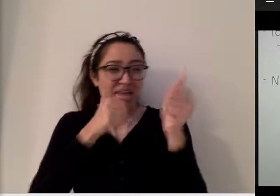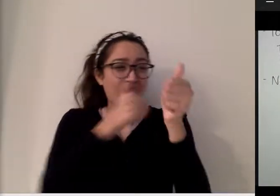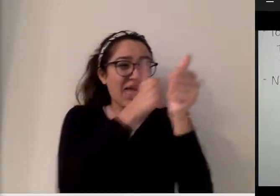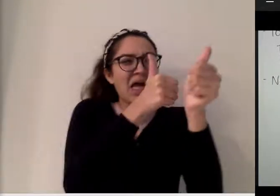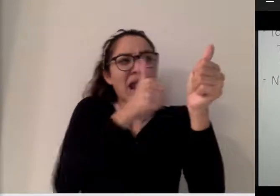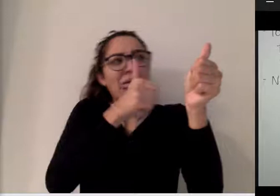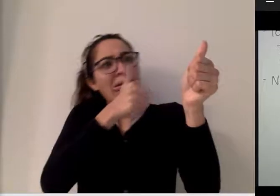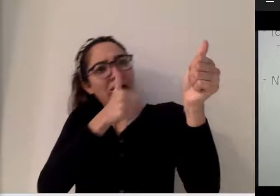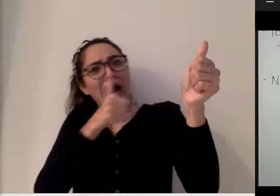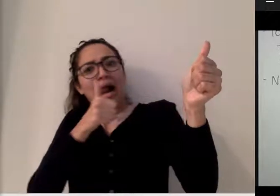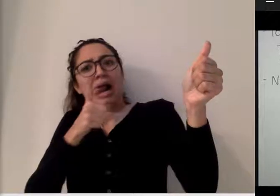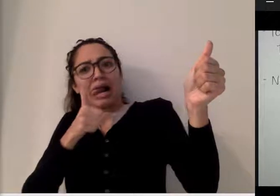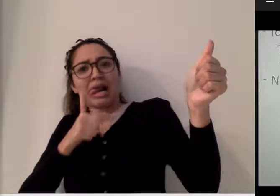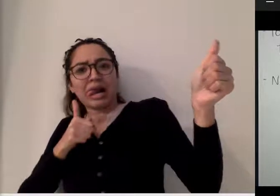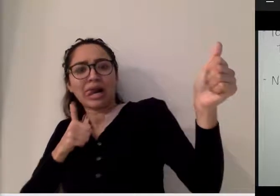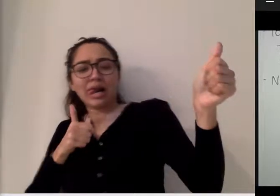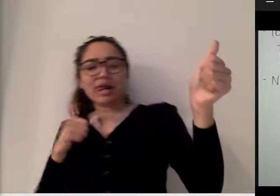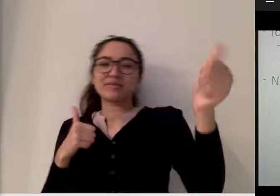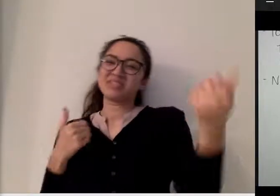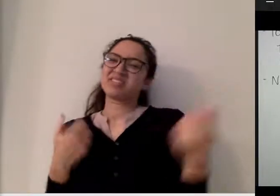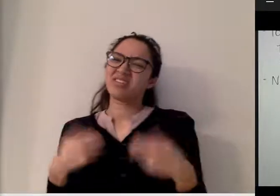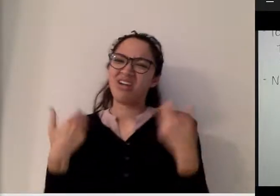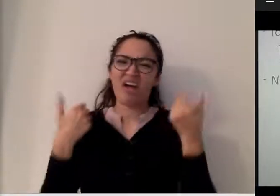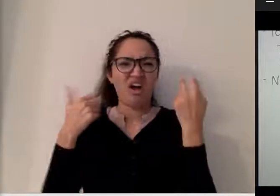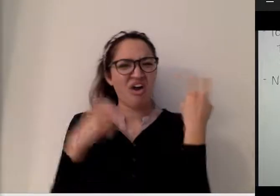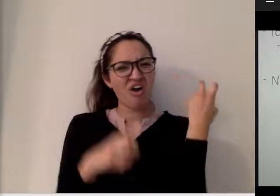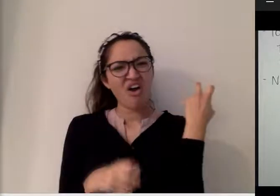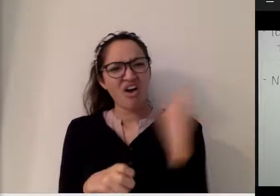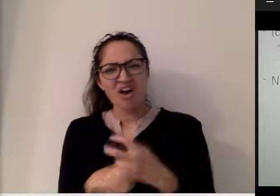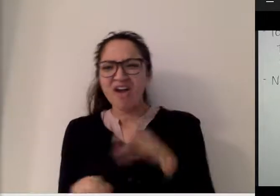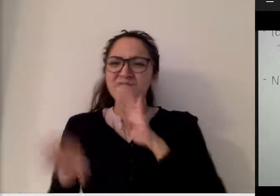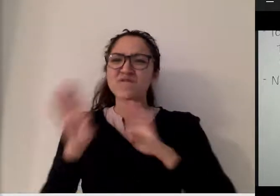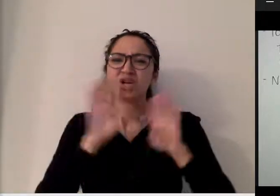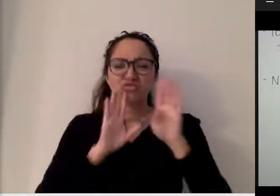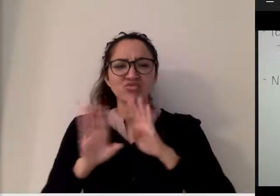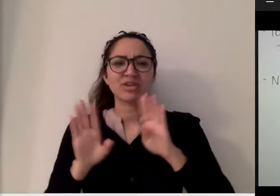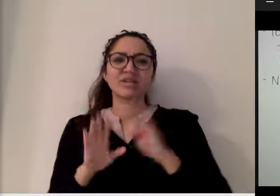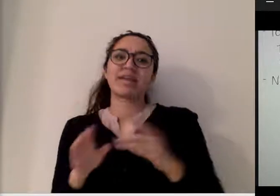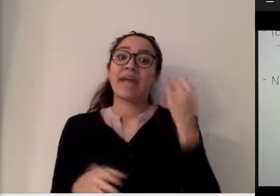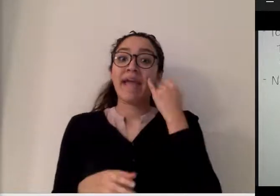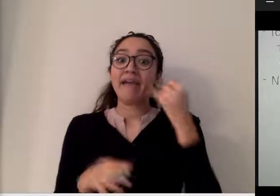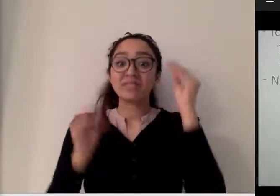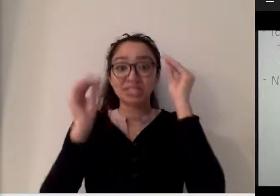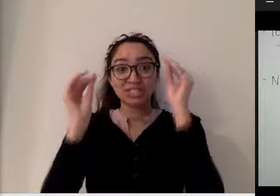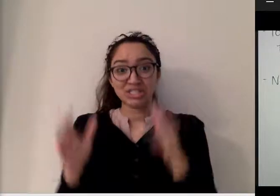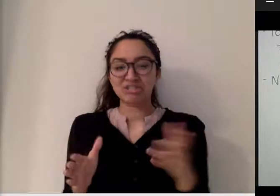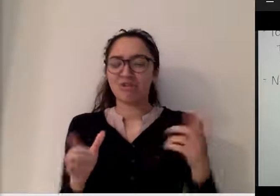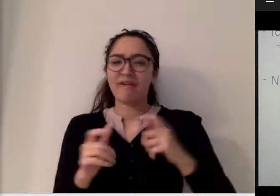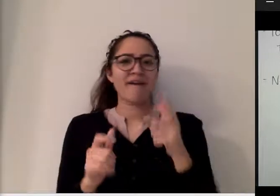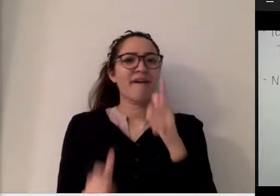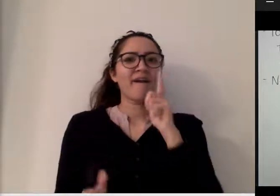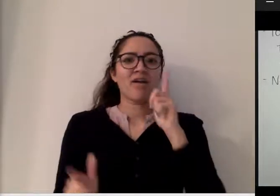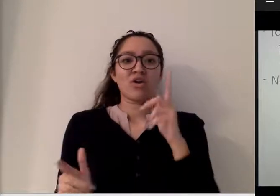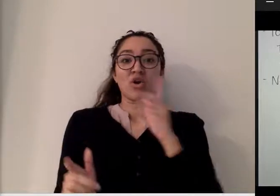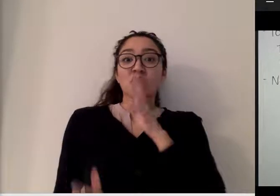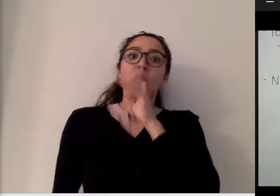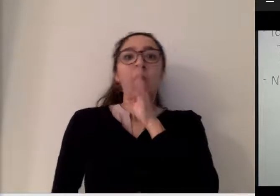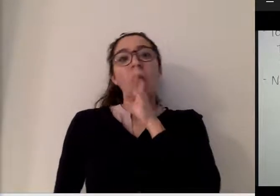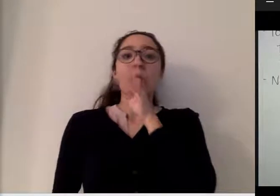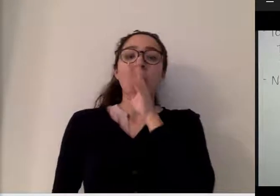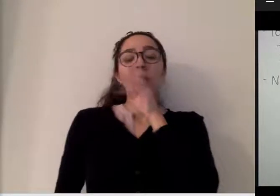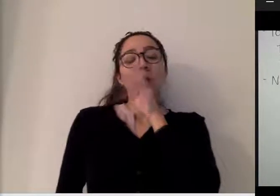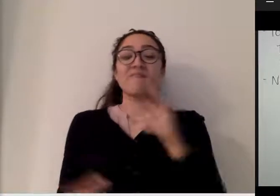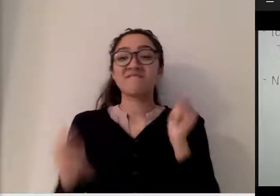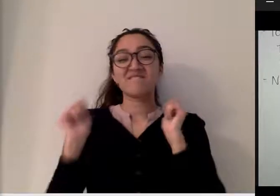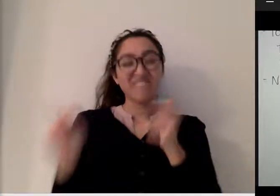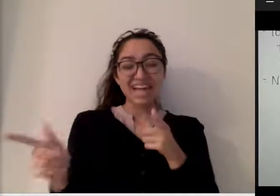further and further behind. It gets very frustrating, especially if your teacher really is fast, like a lot of them are. And so what you